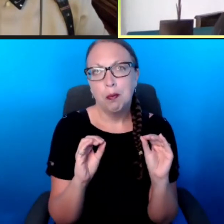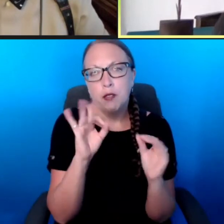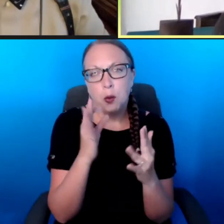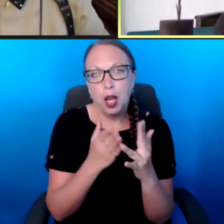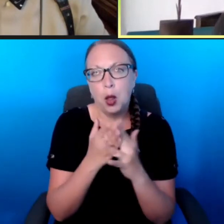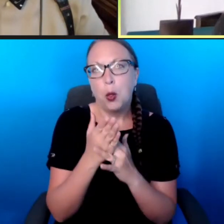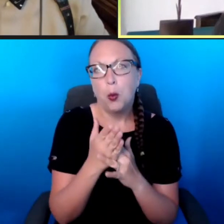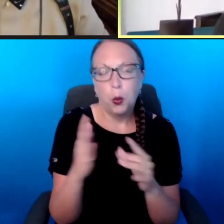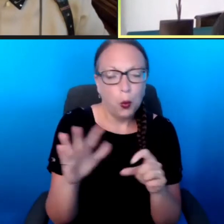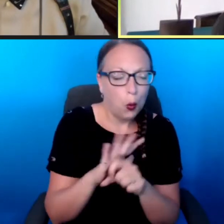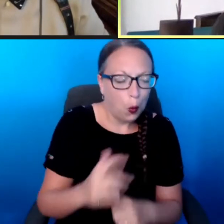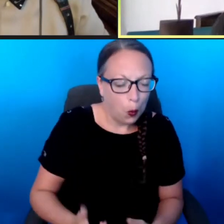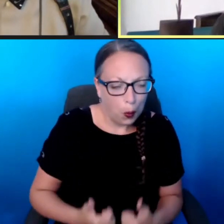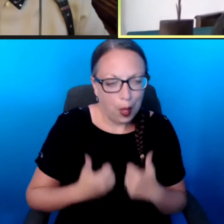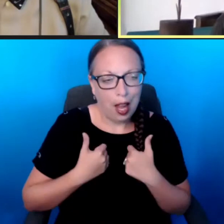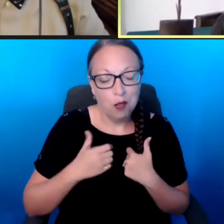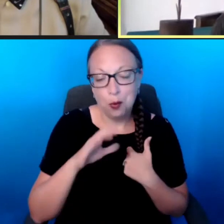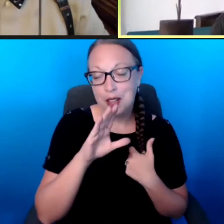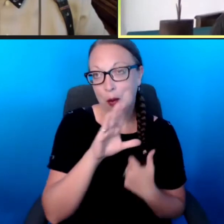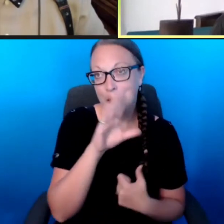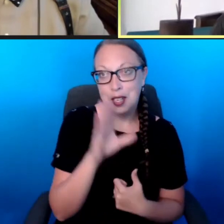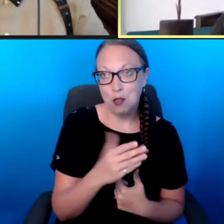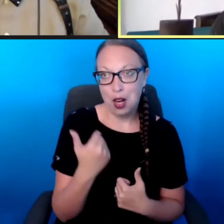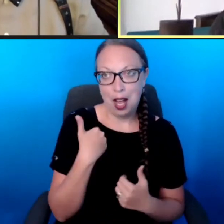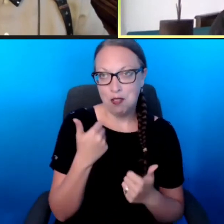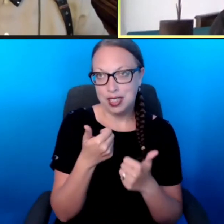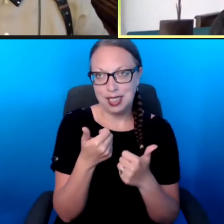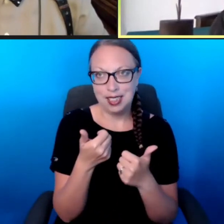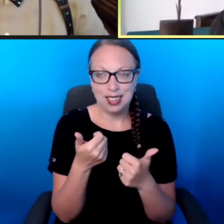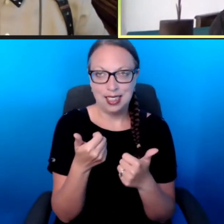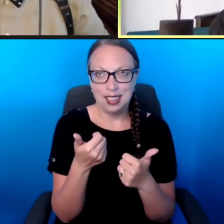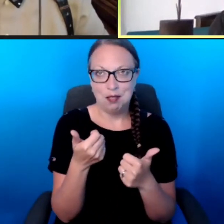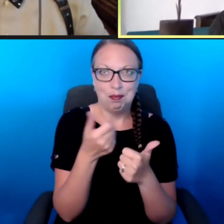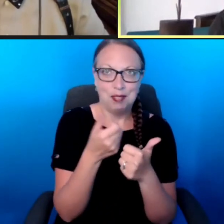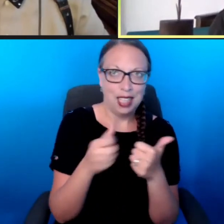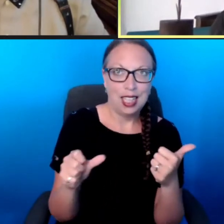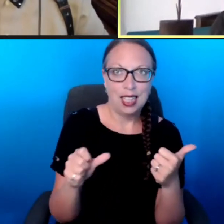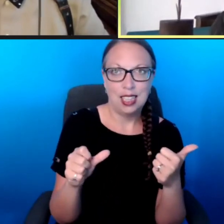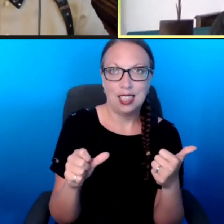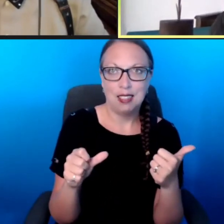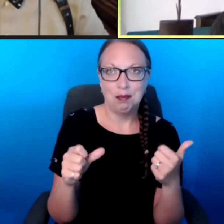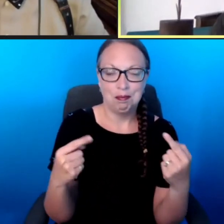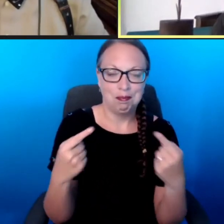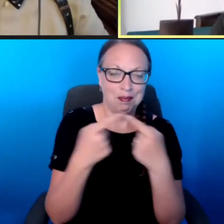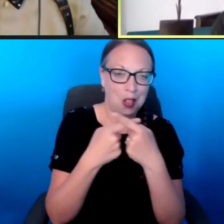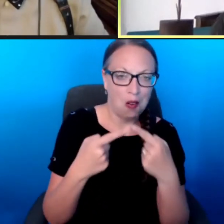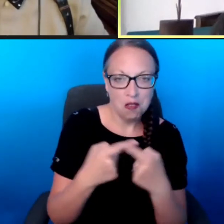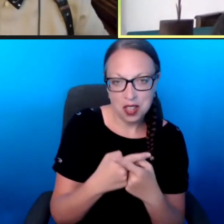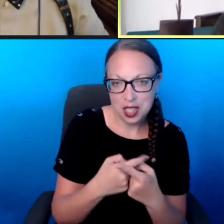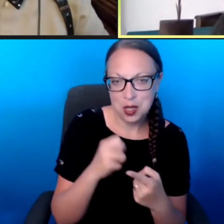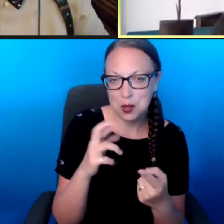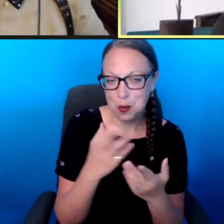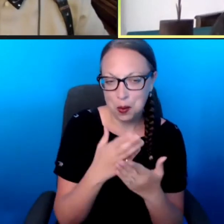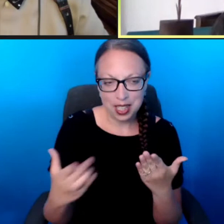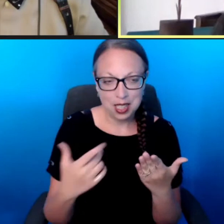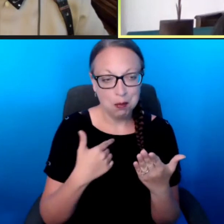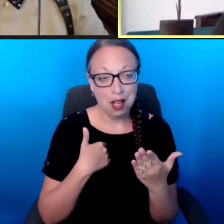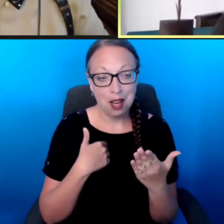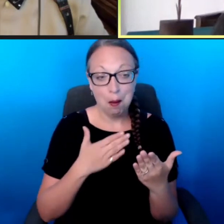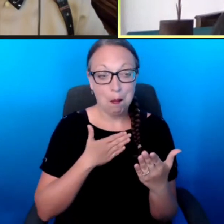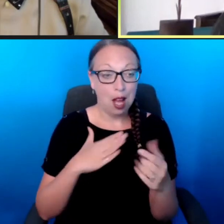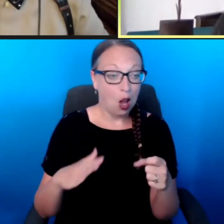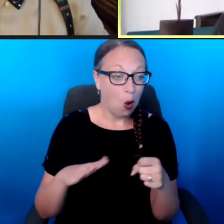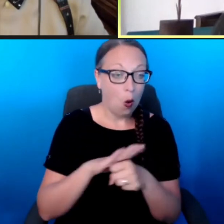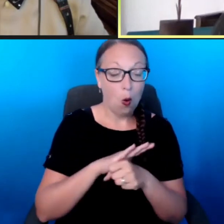life without having any type of diversity as far as, I remember going all the way